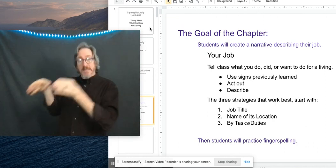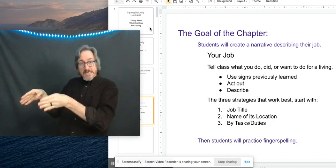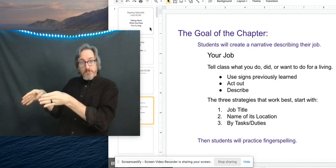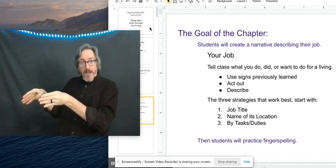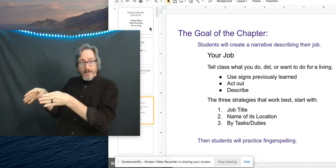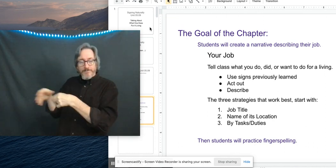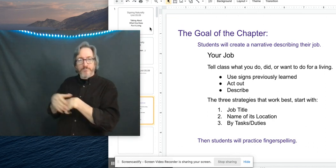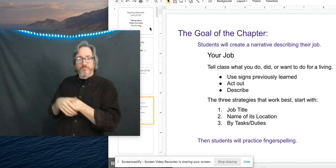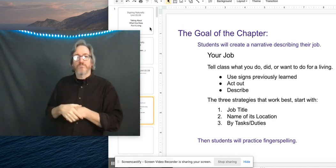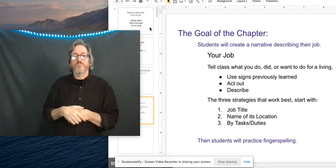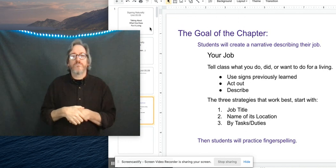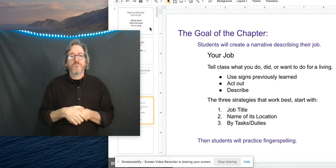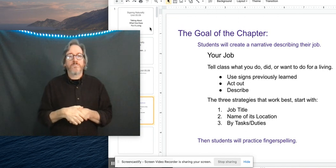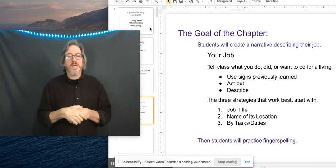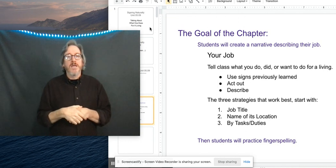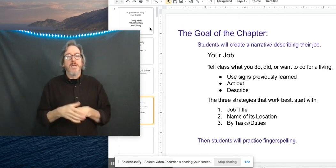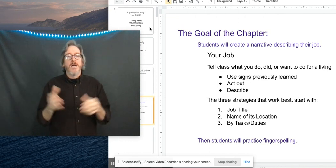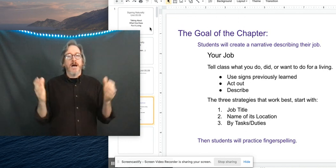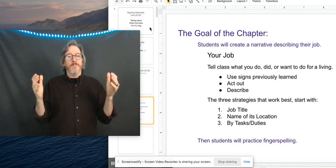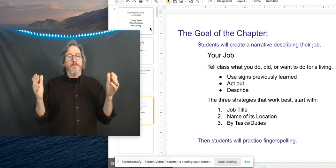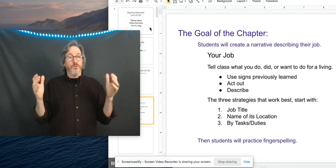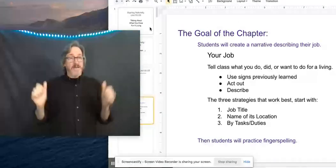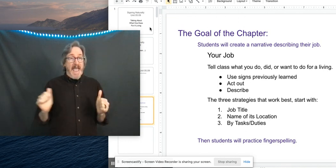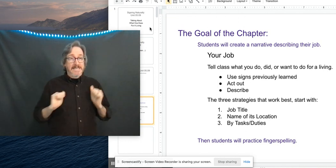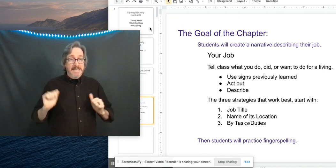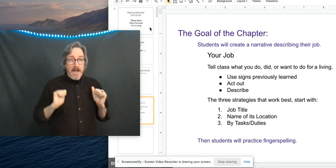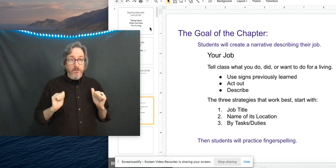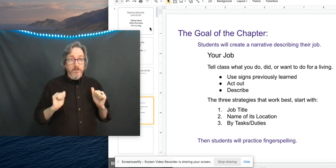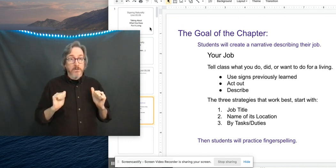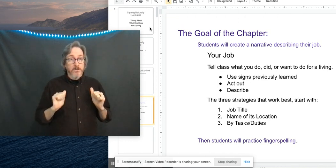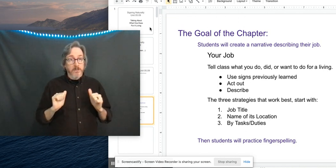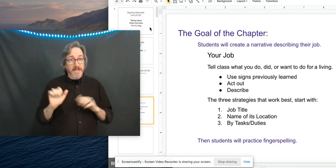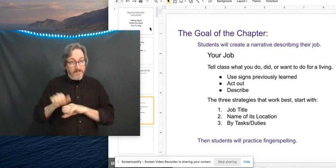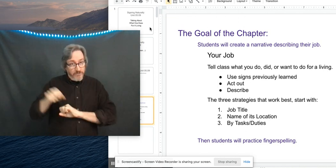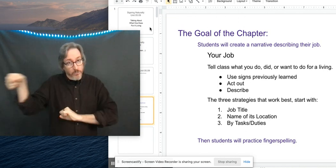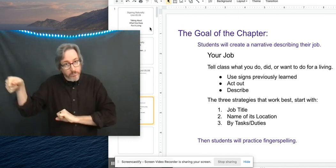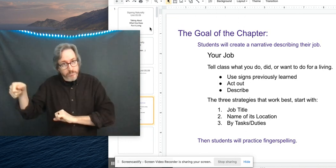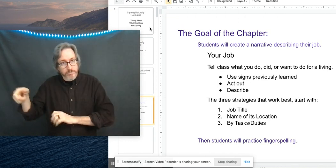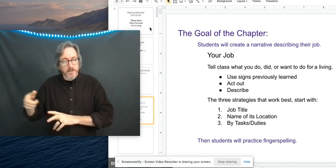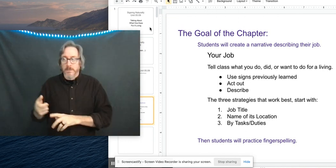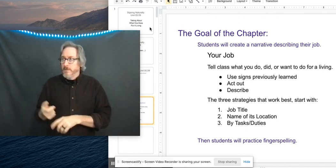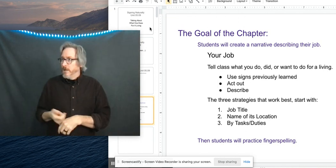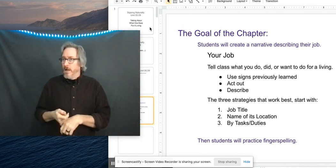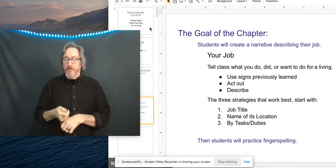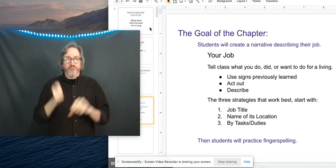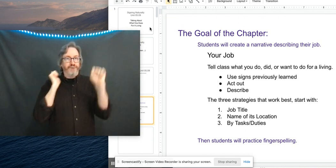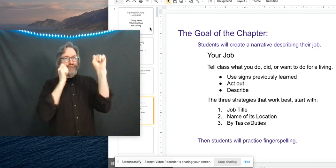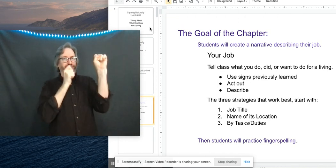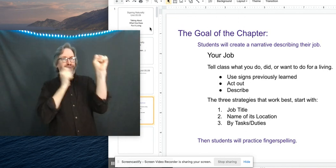do this way. You can act it out. Like if you,